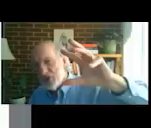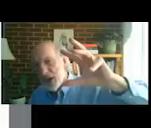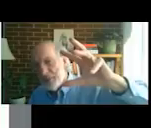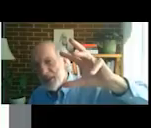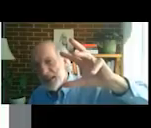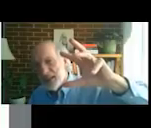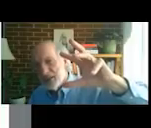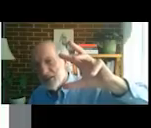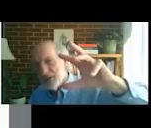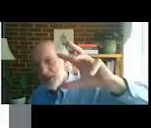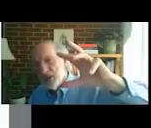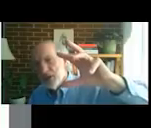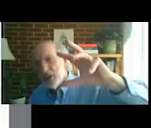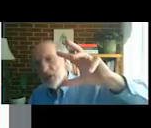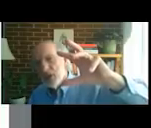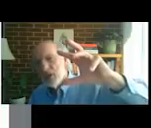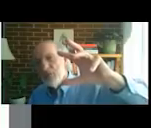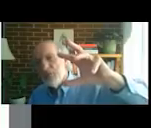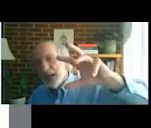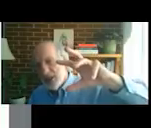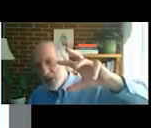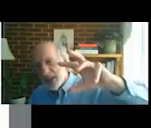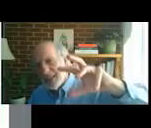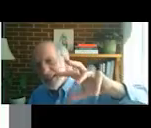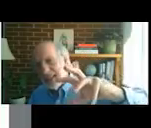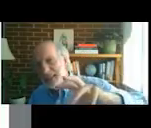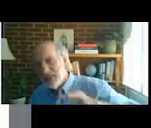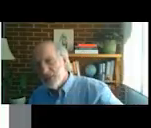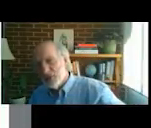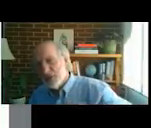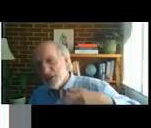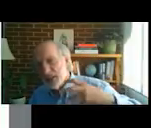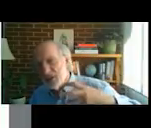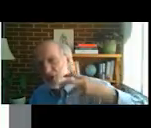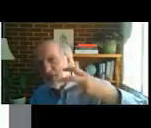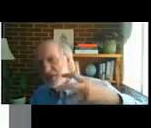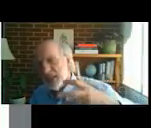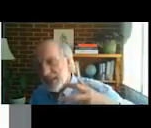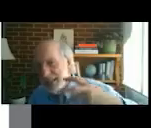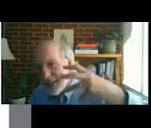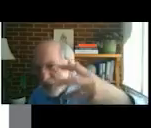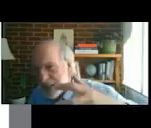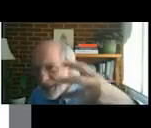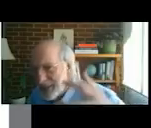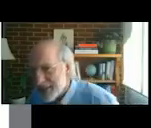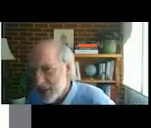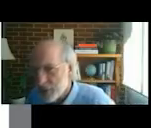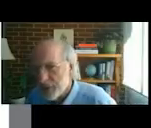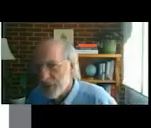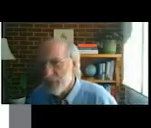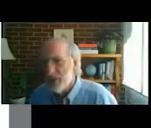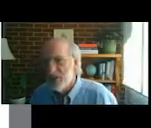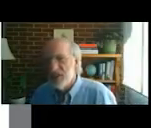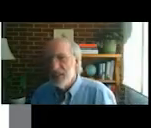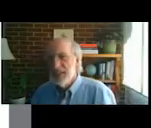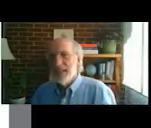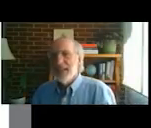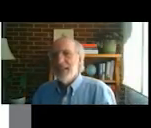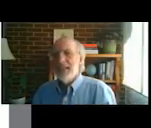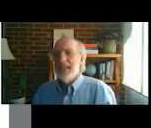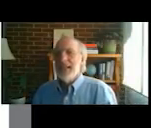if you stop there, you might not get as much retention of that independent skill